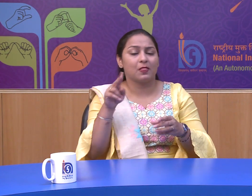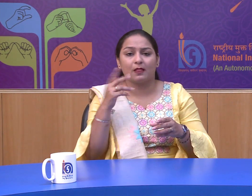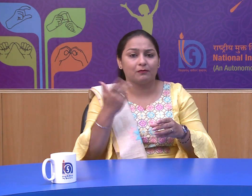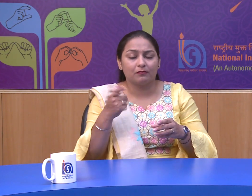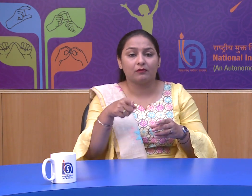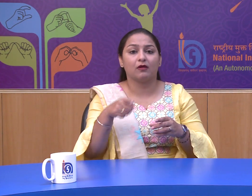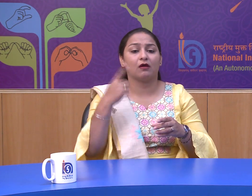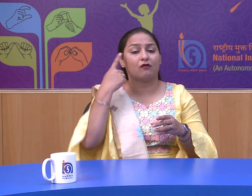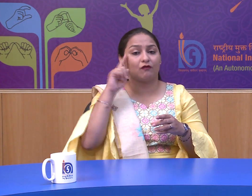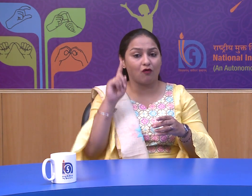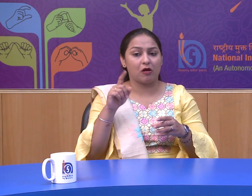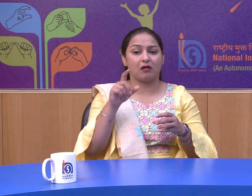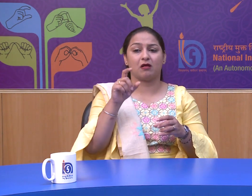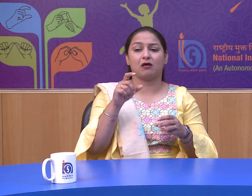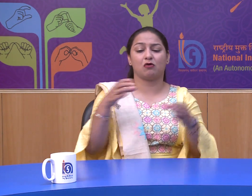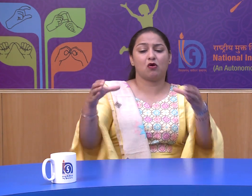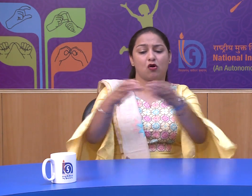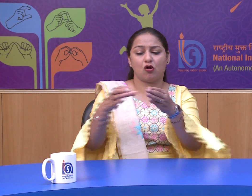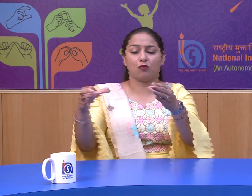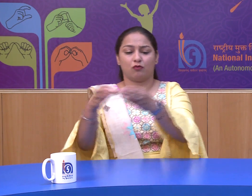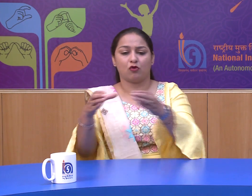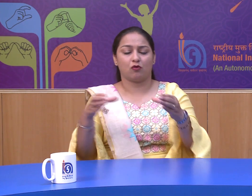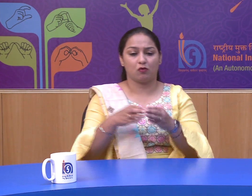perform same kind of lifestyle.